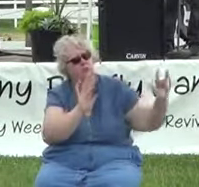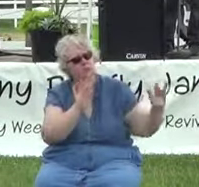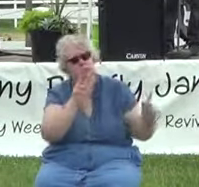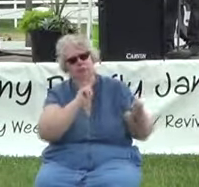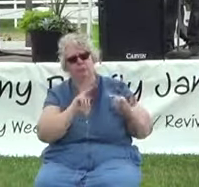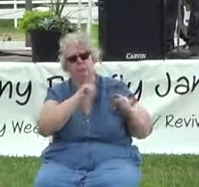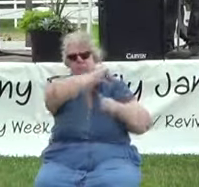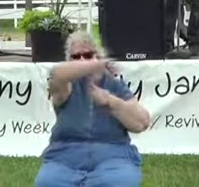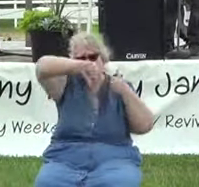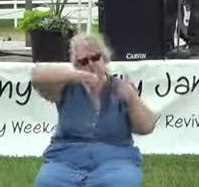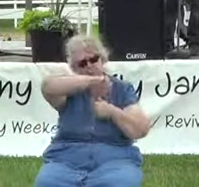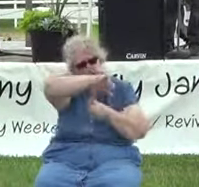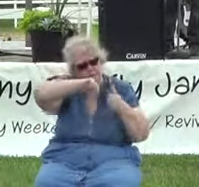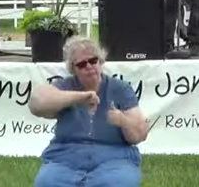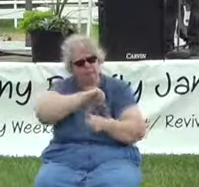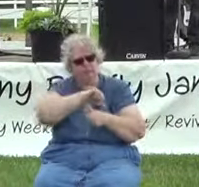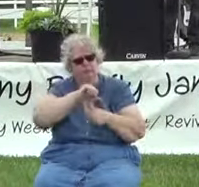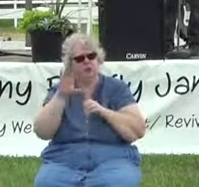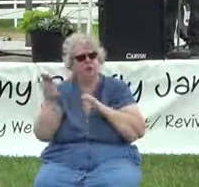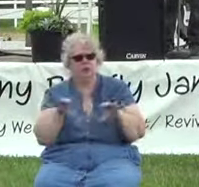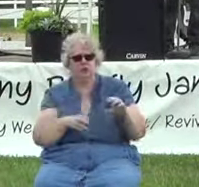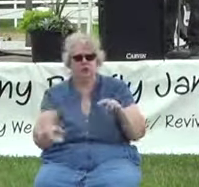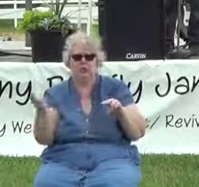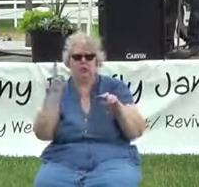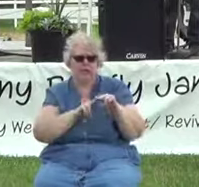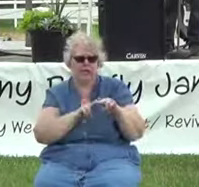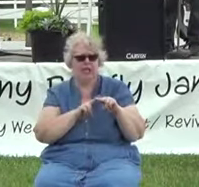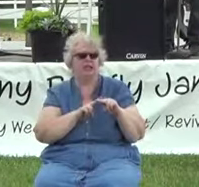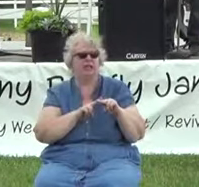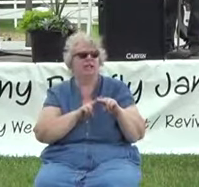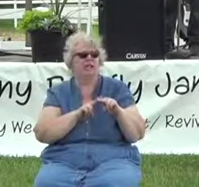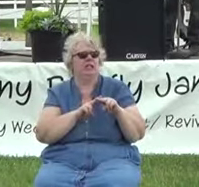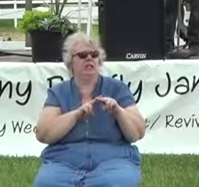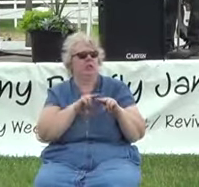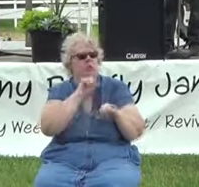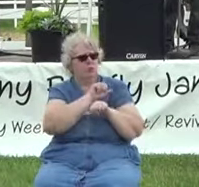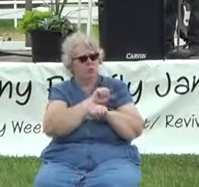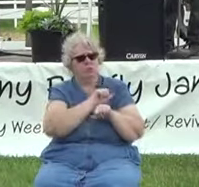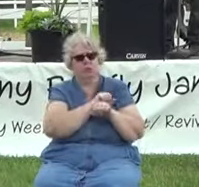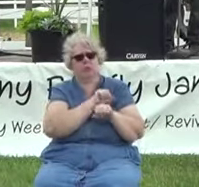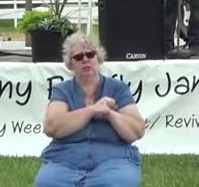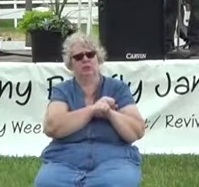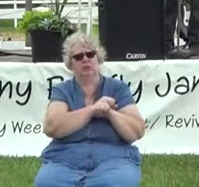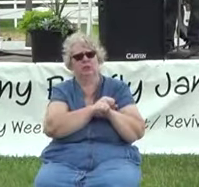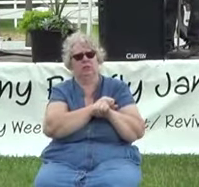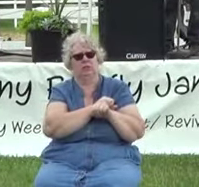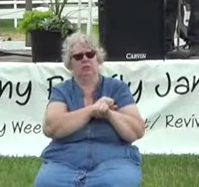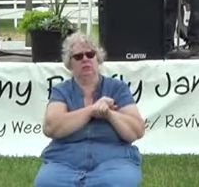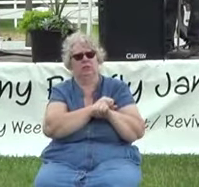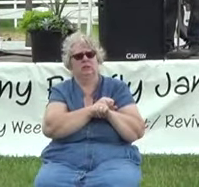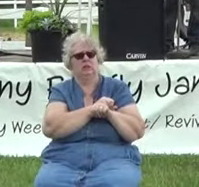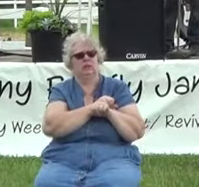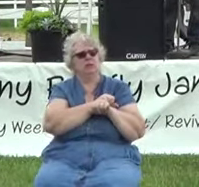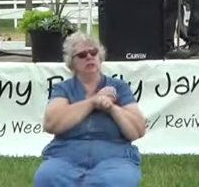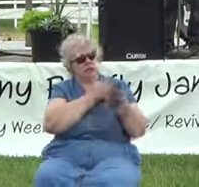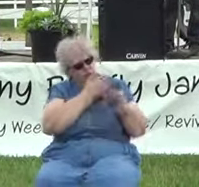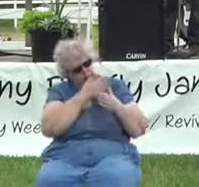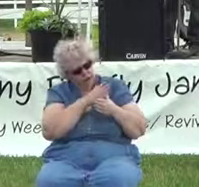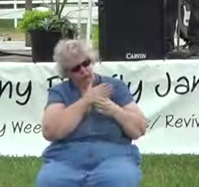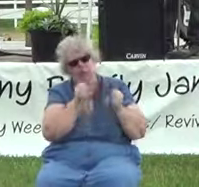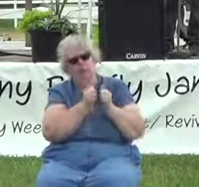believe he wants us to go the extra mile for the woman at the well. He wants us to entertain those people that come to us at night like Nicodemus.